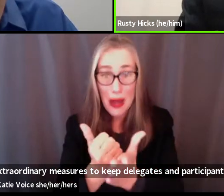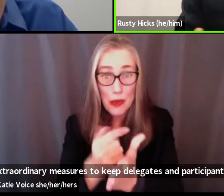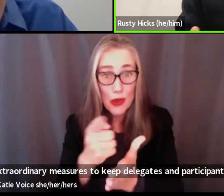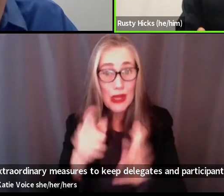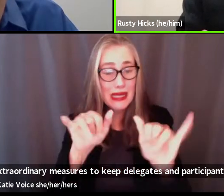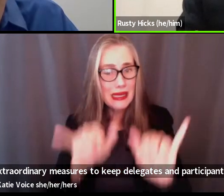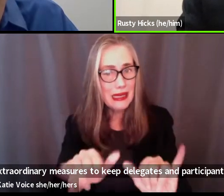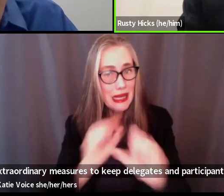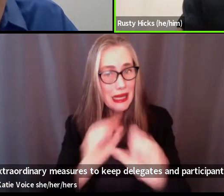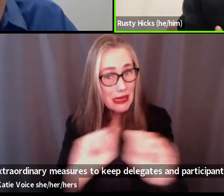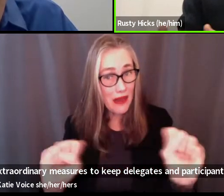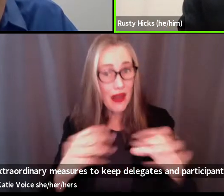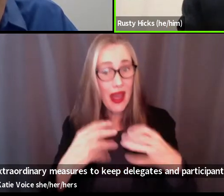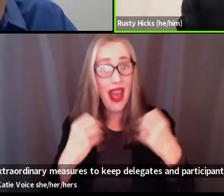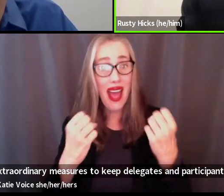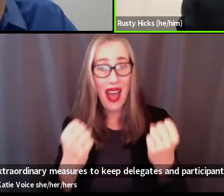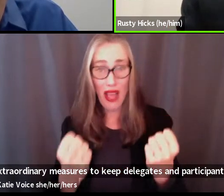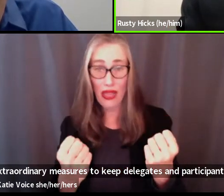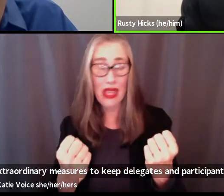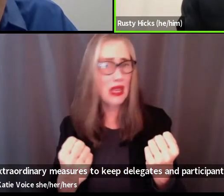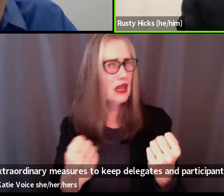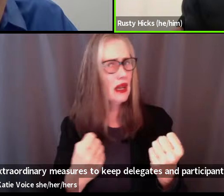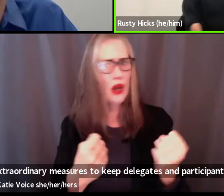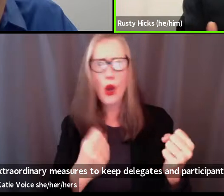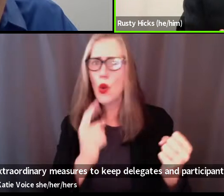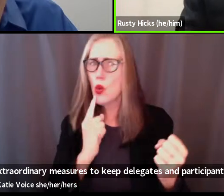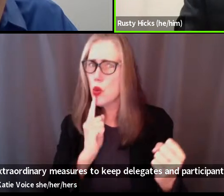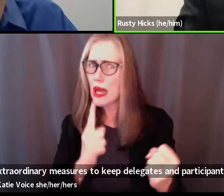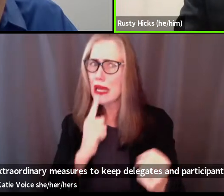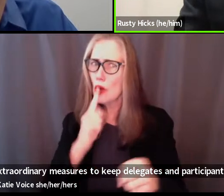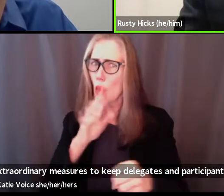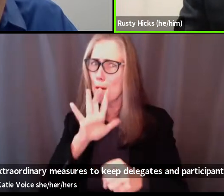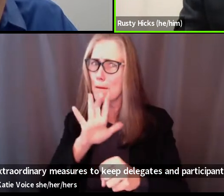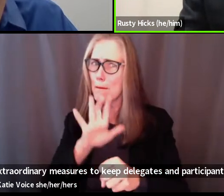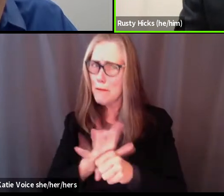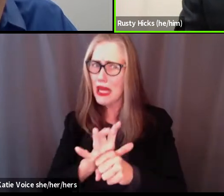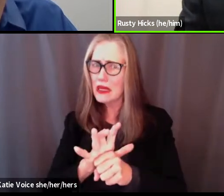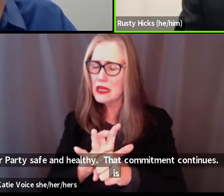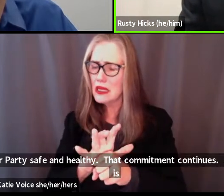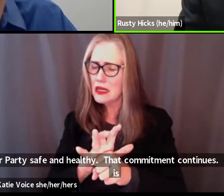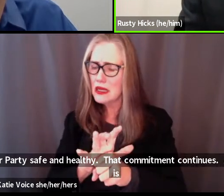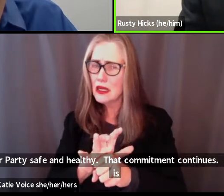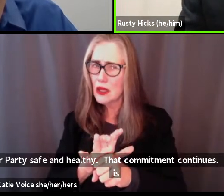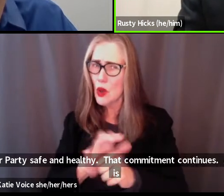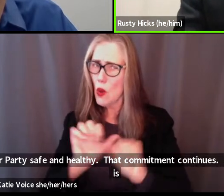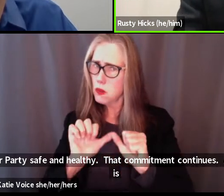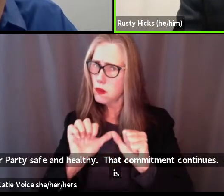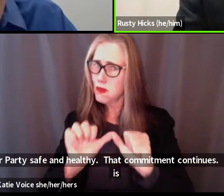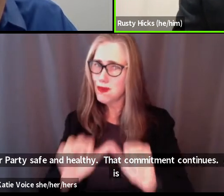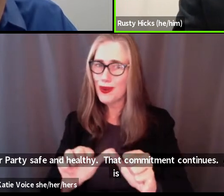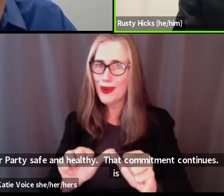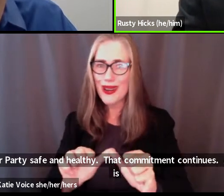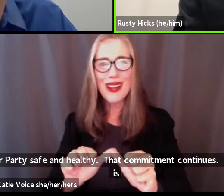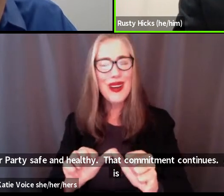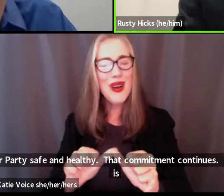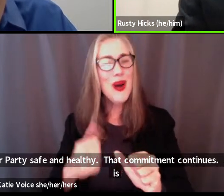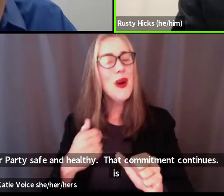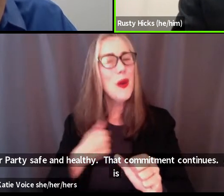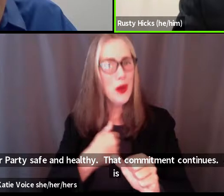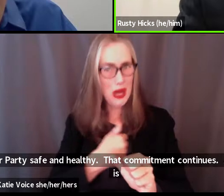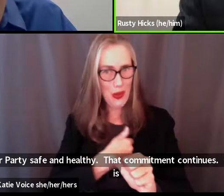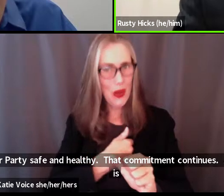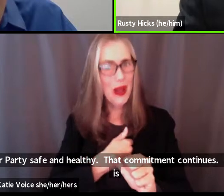That commitment continues and is going to be in place here. So we are not